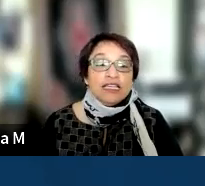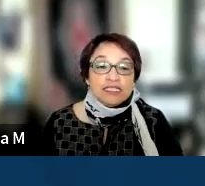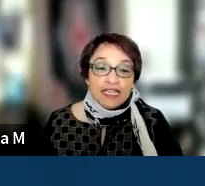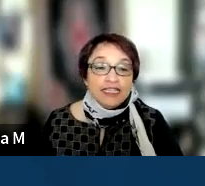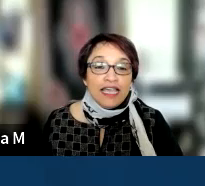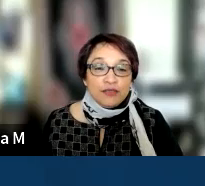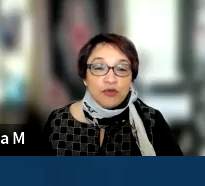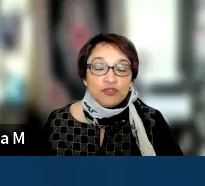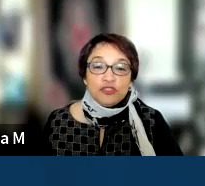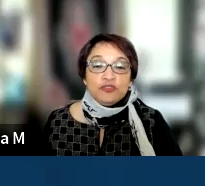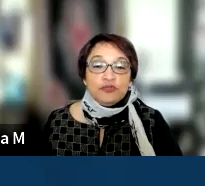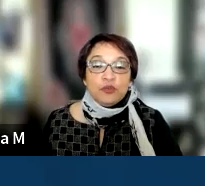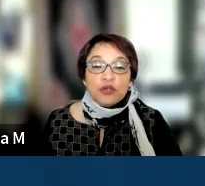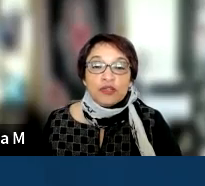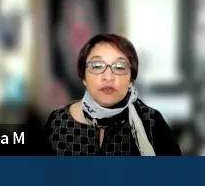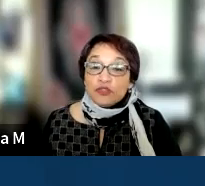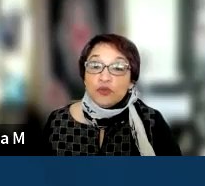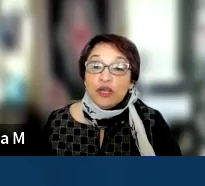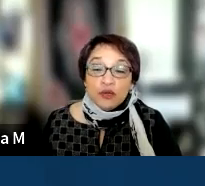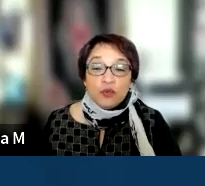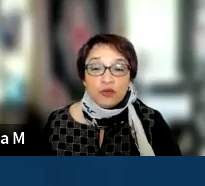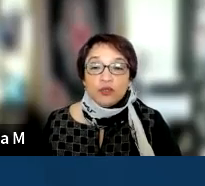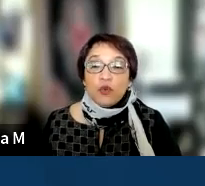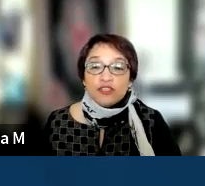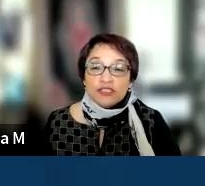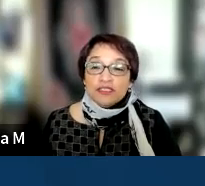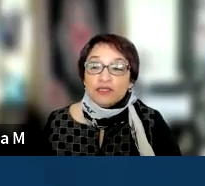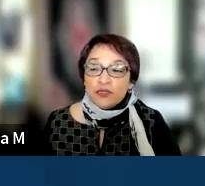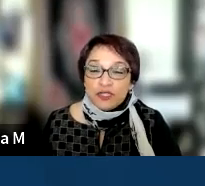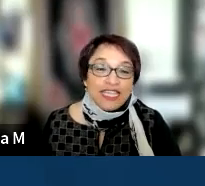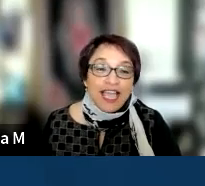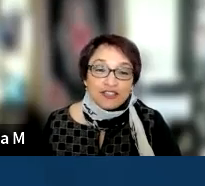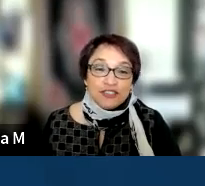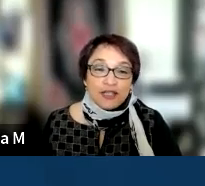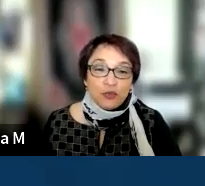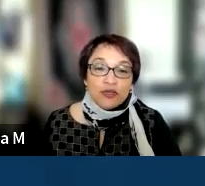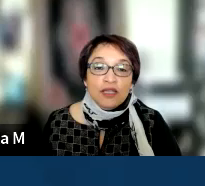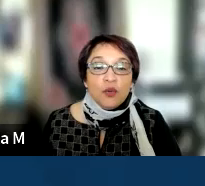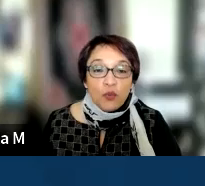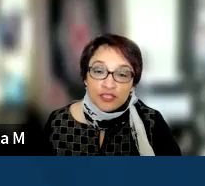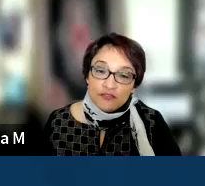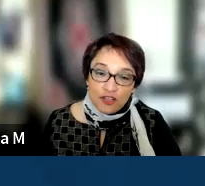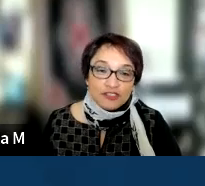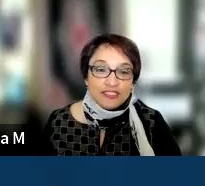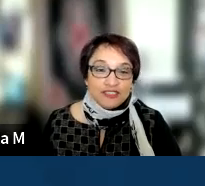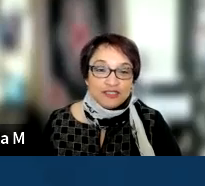in setting that in motion through her work with Washington Community Action Network,